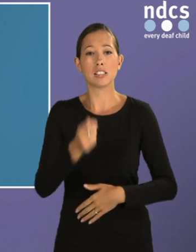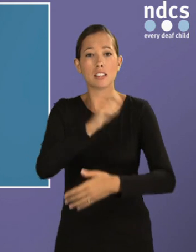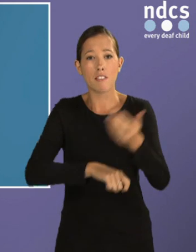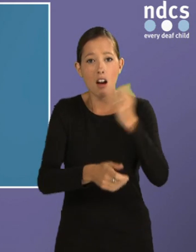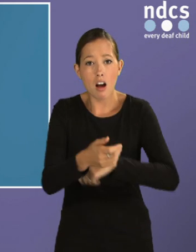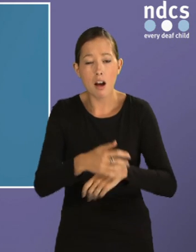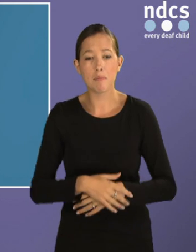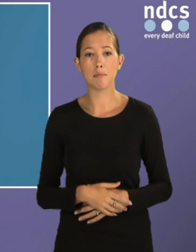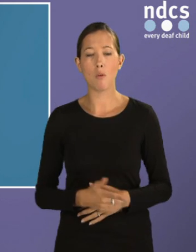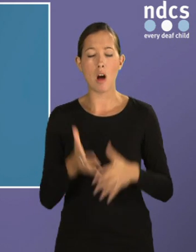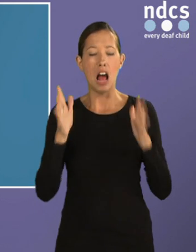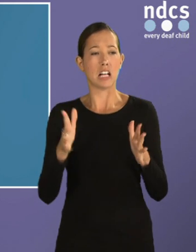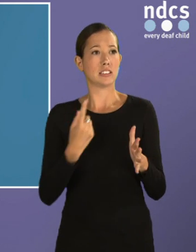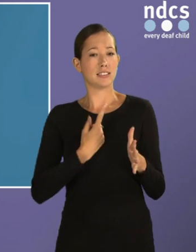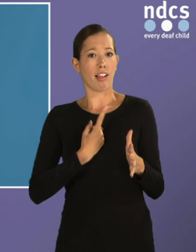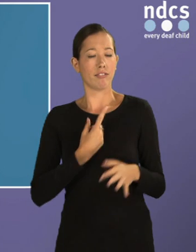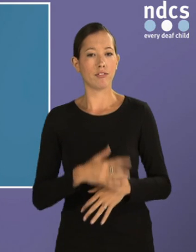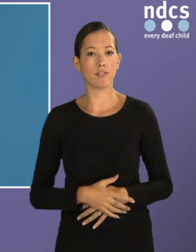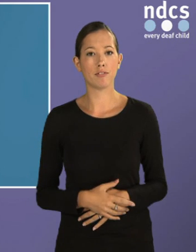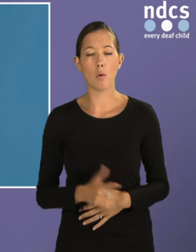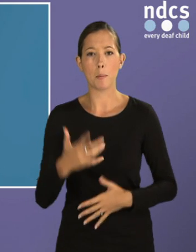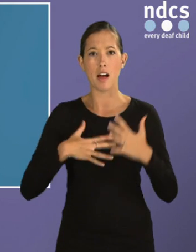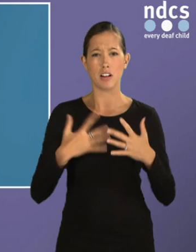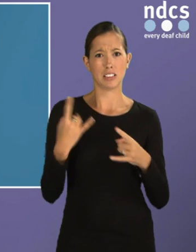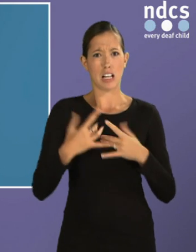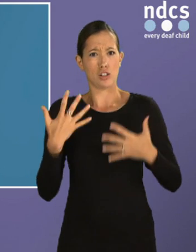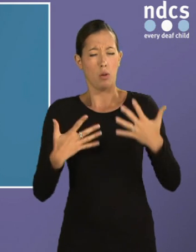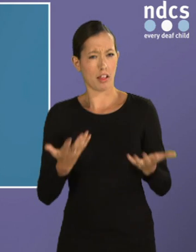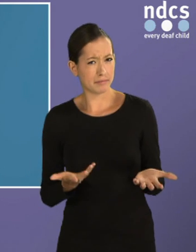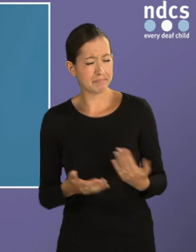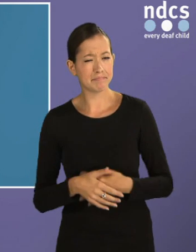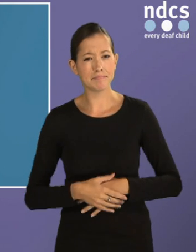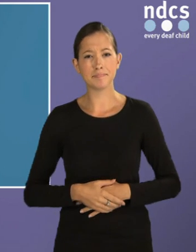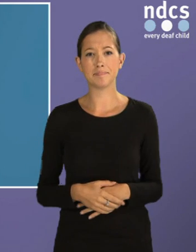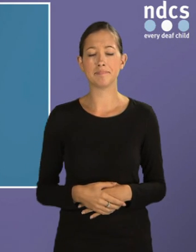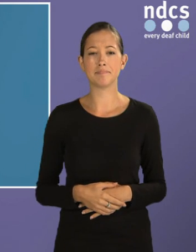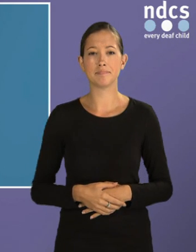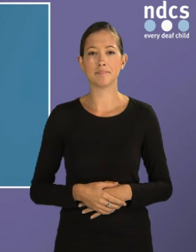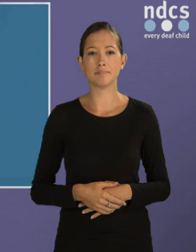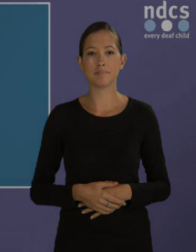self-harming, self-loathing, sexualized behaviour.